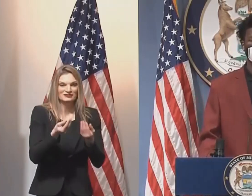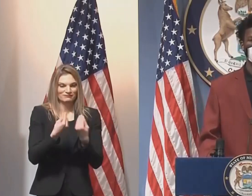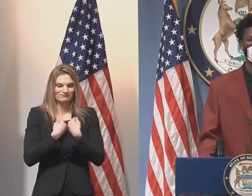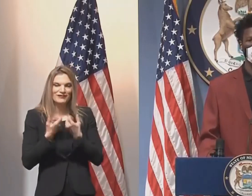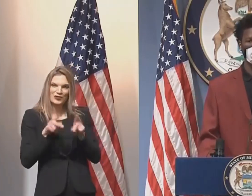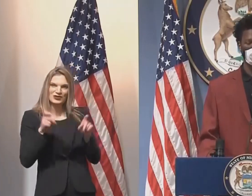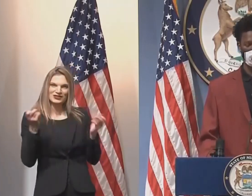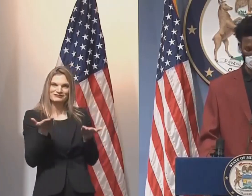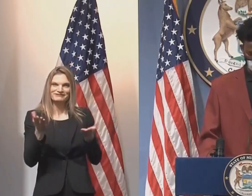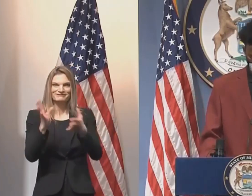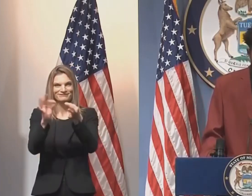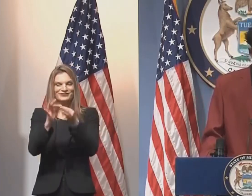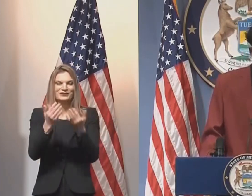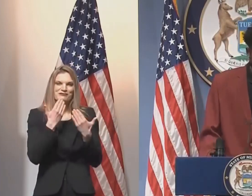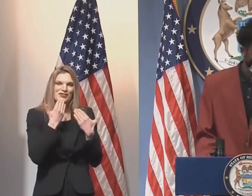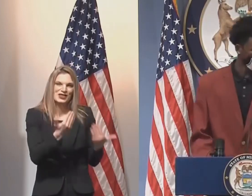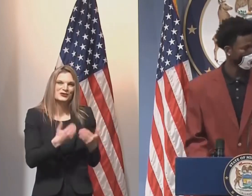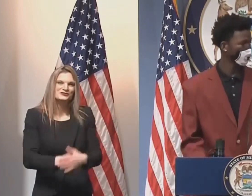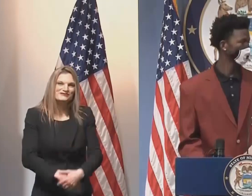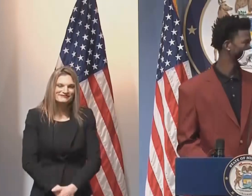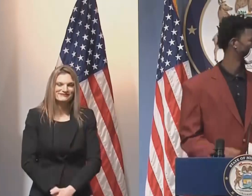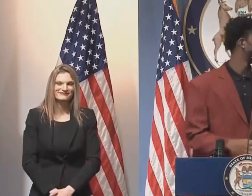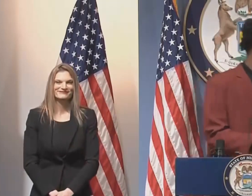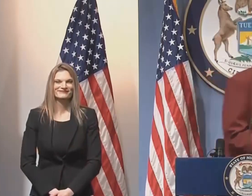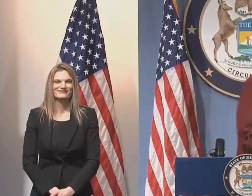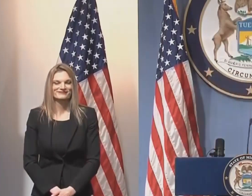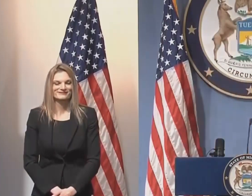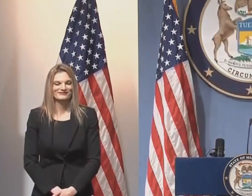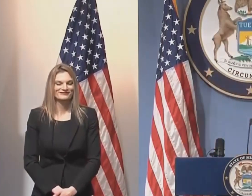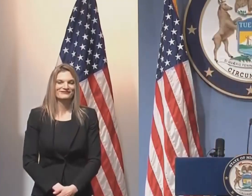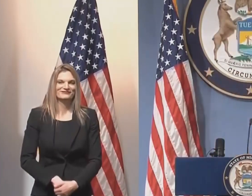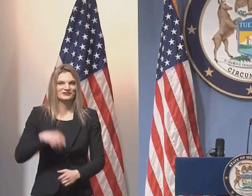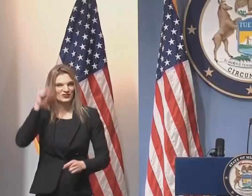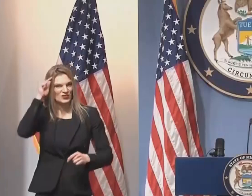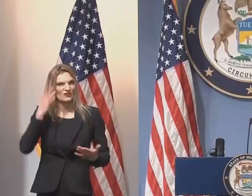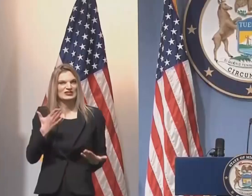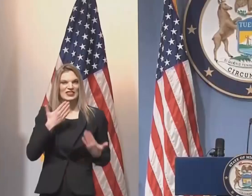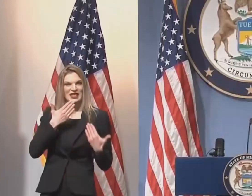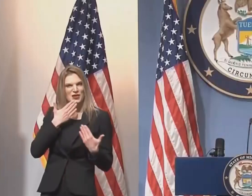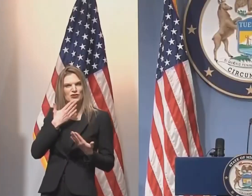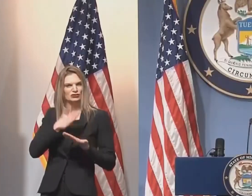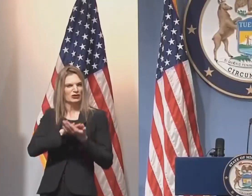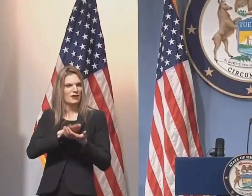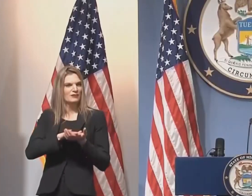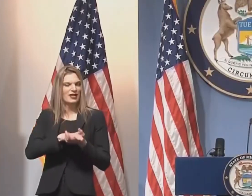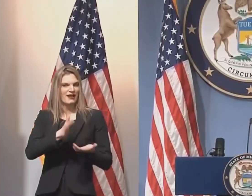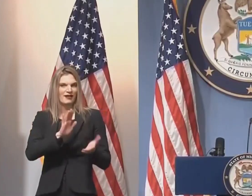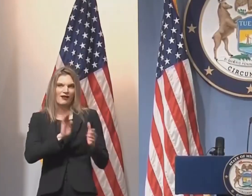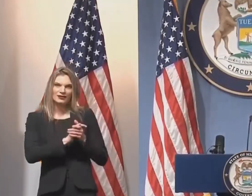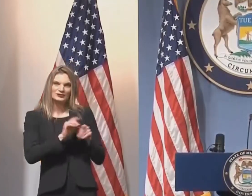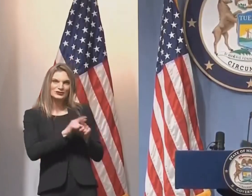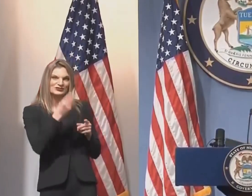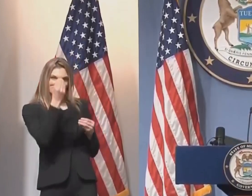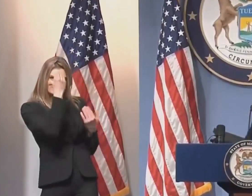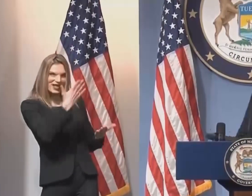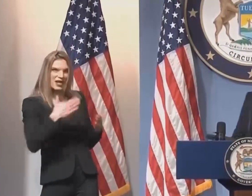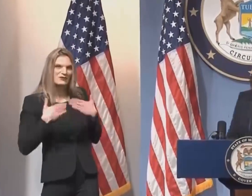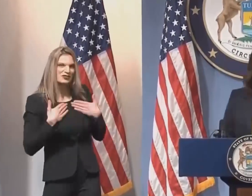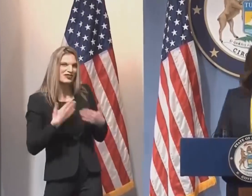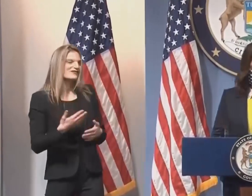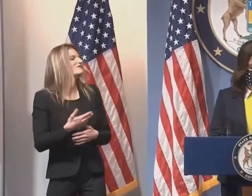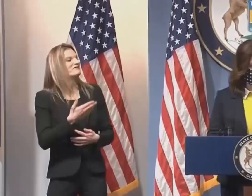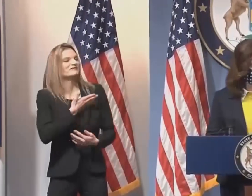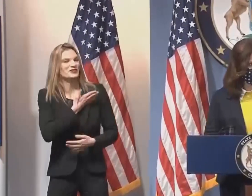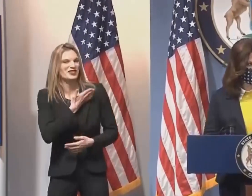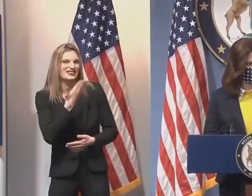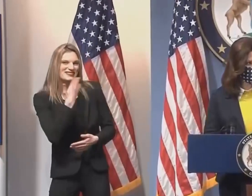me the opportunity to speak before you. Thank you. Thanks, Legend. Nice work. Happy birthday. All